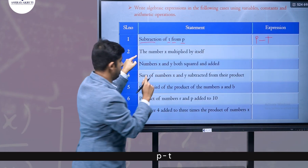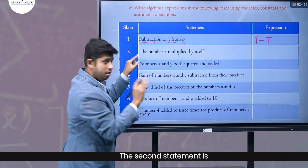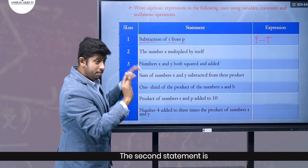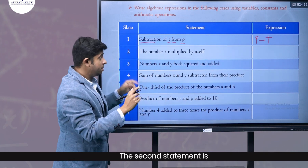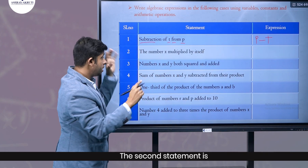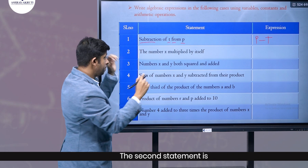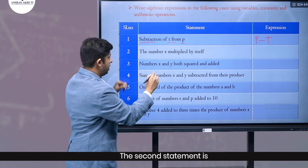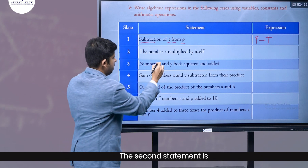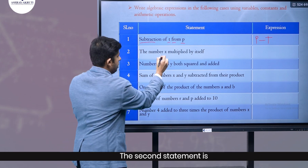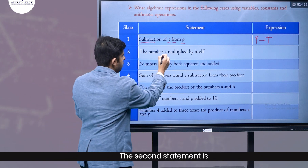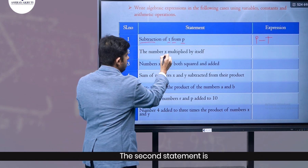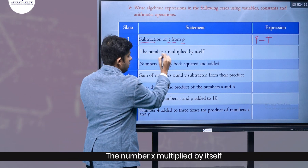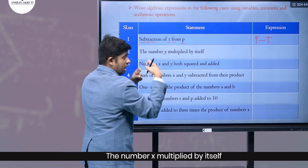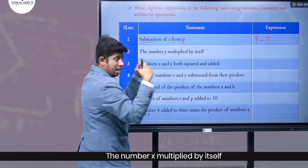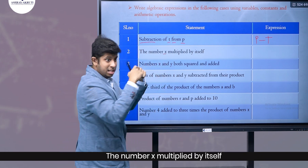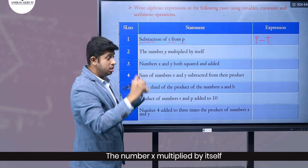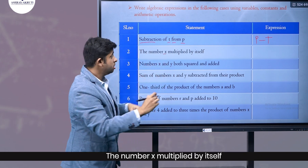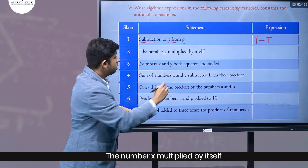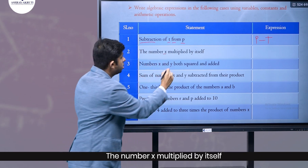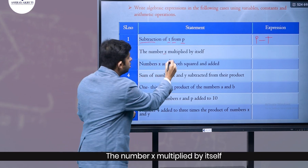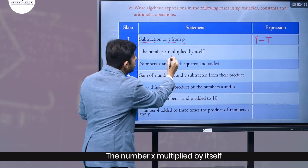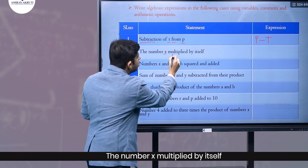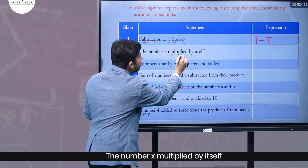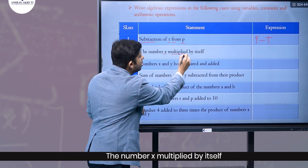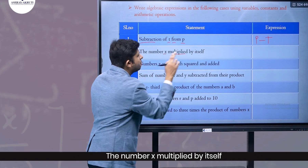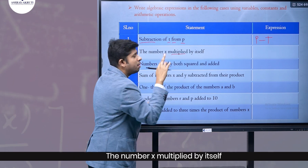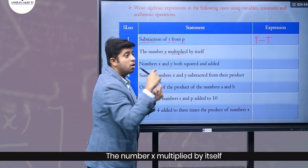The second statement is the number x multiplied by itself.